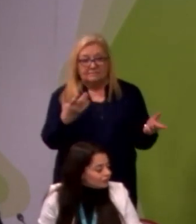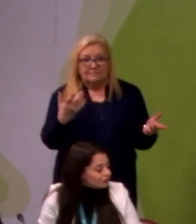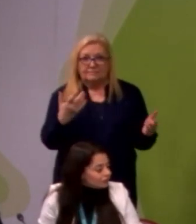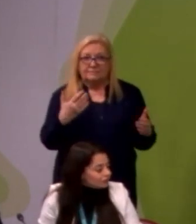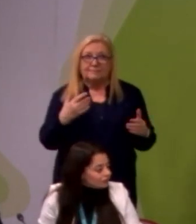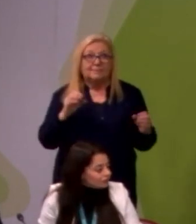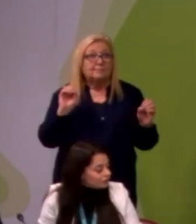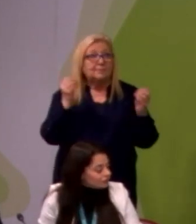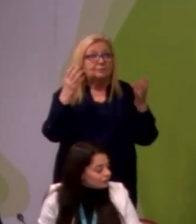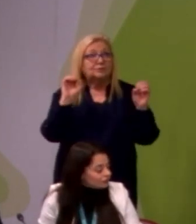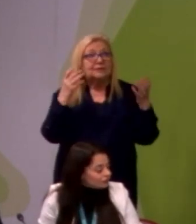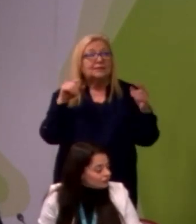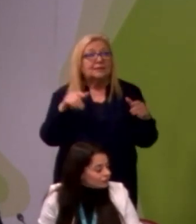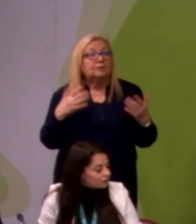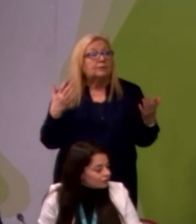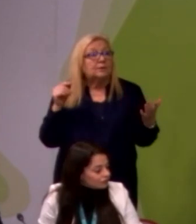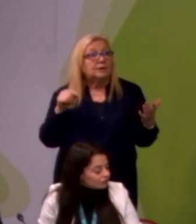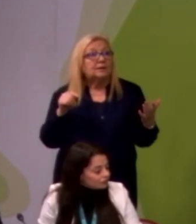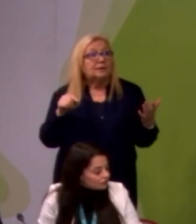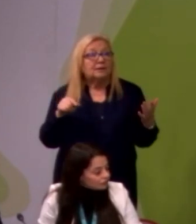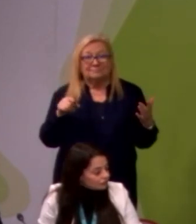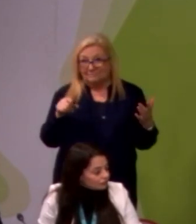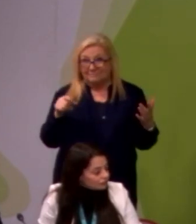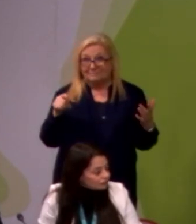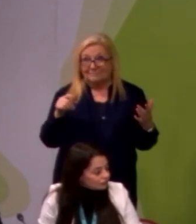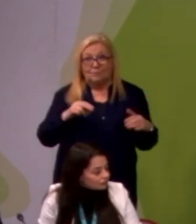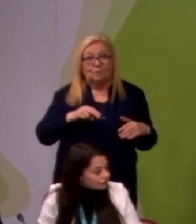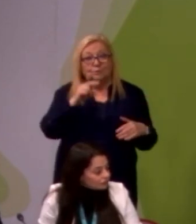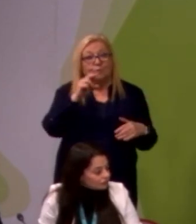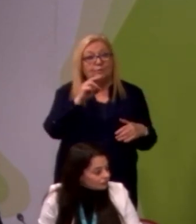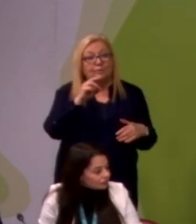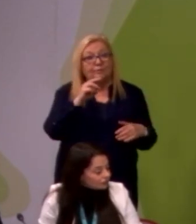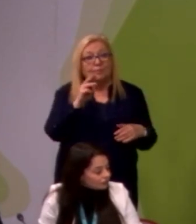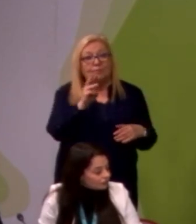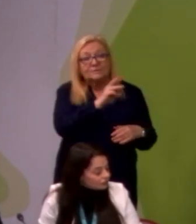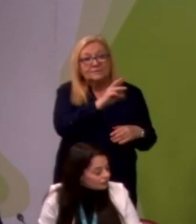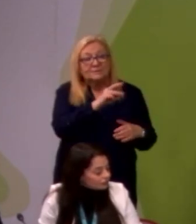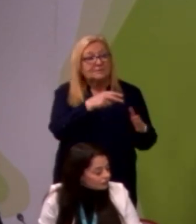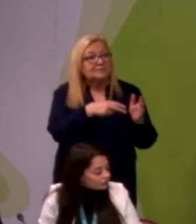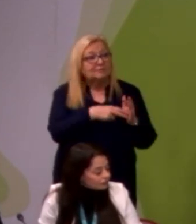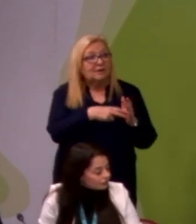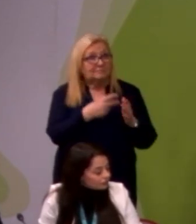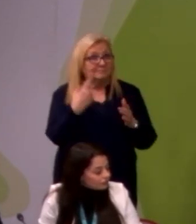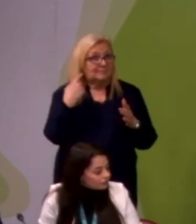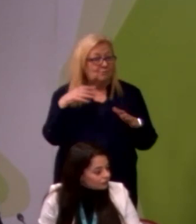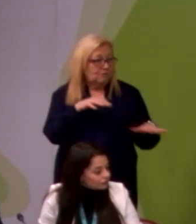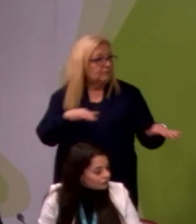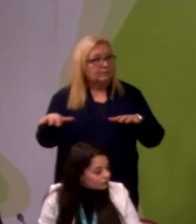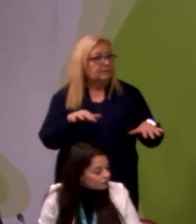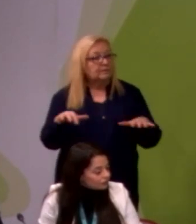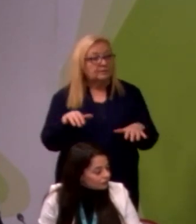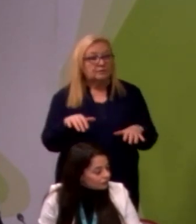education emergency areas about the earthquake in northwest Syria. And about the risk of children with disabilities